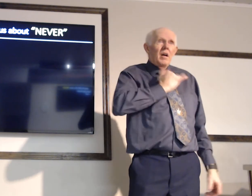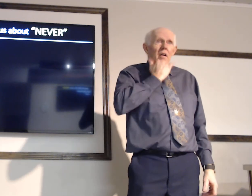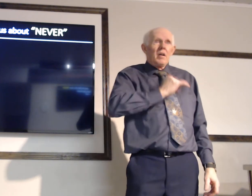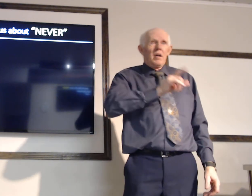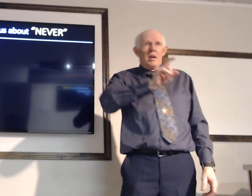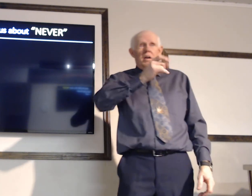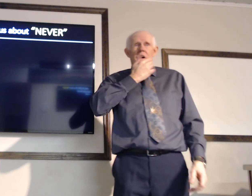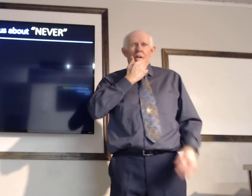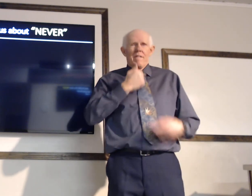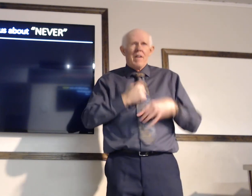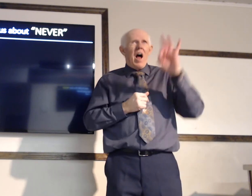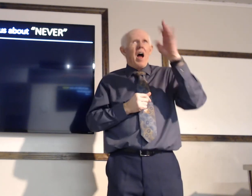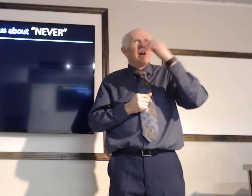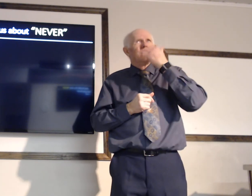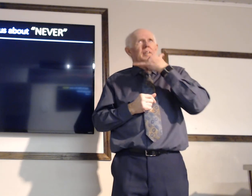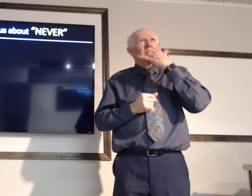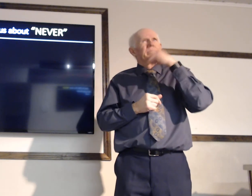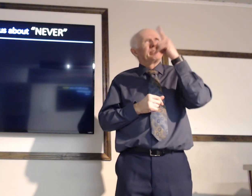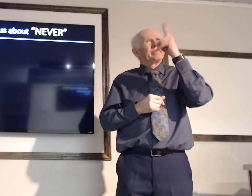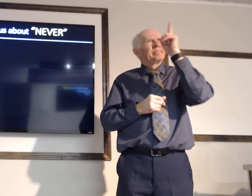God, does he do wrong? Does he make mistakes?